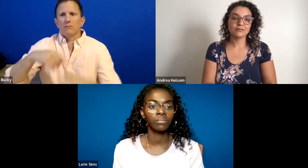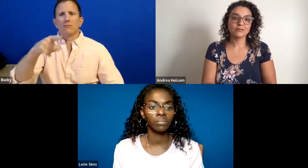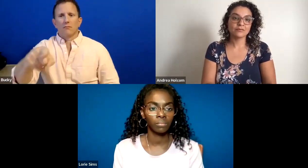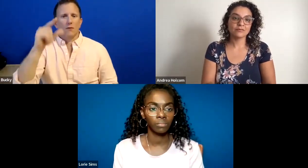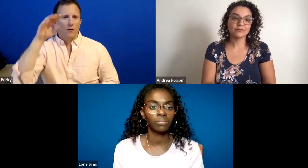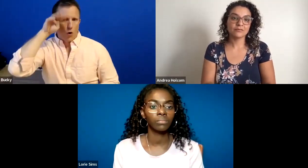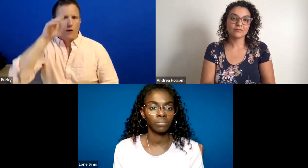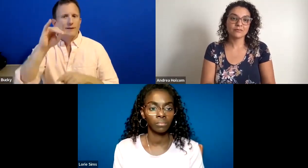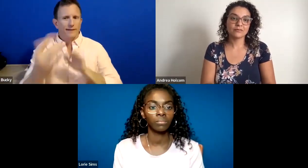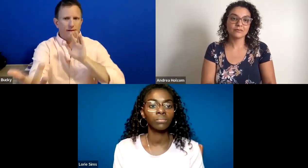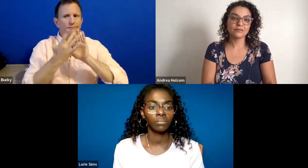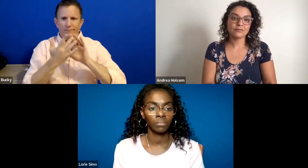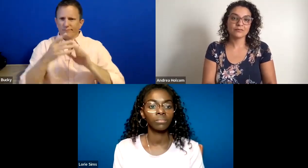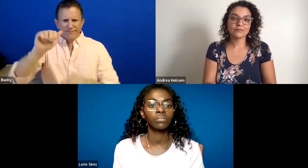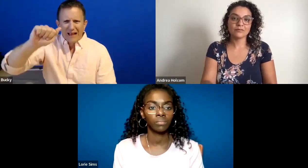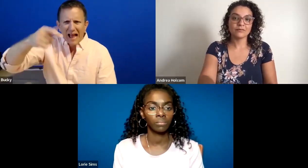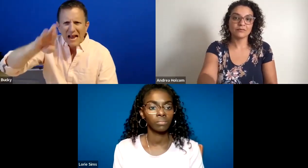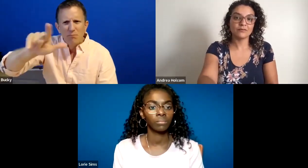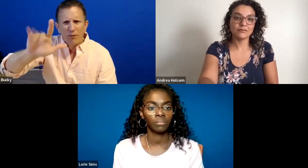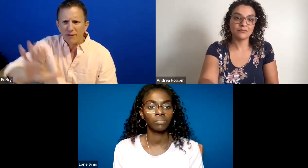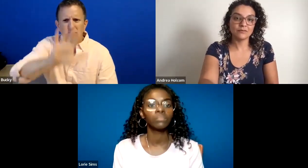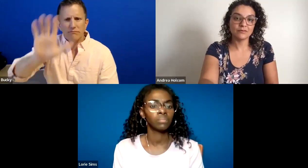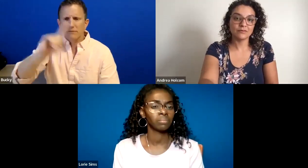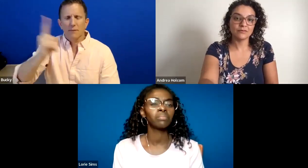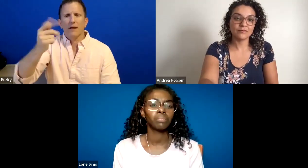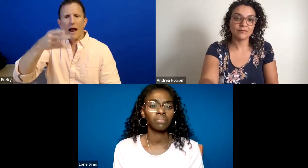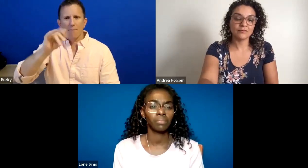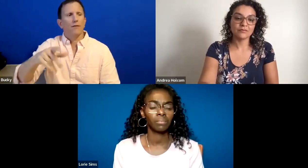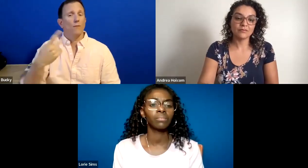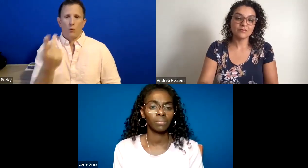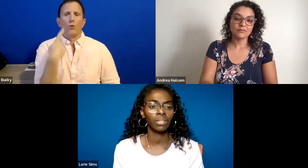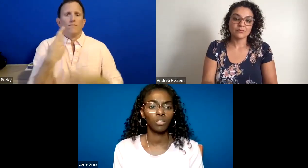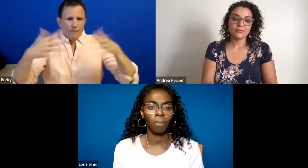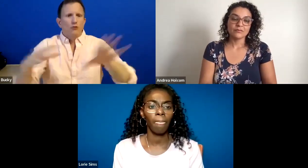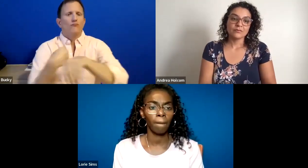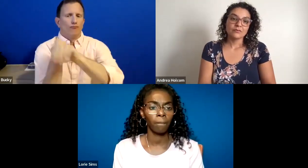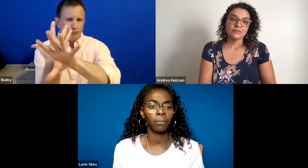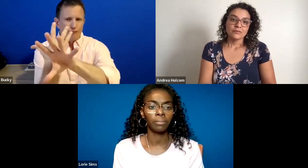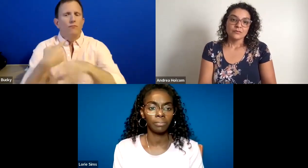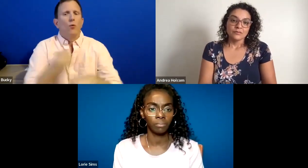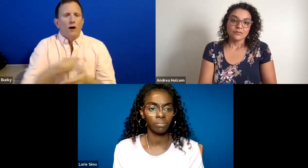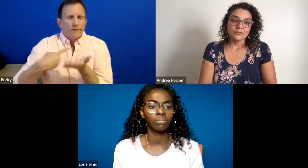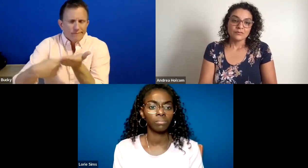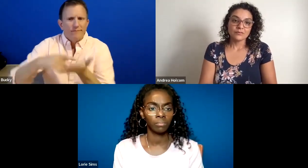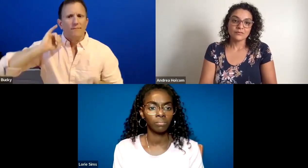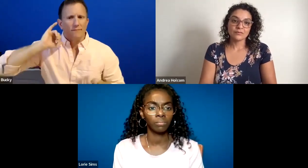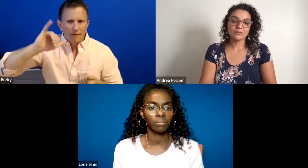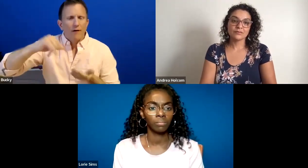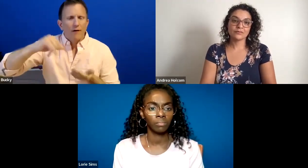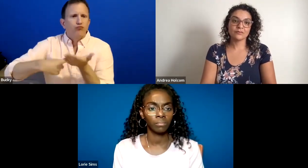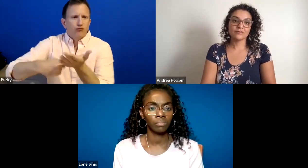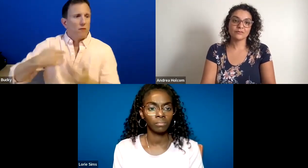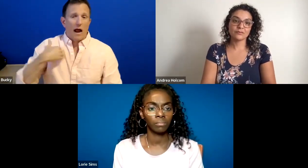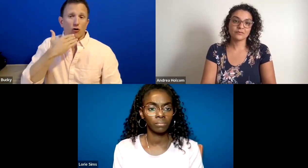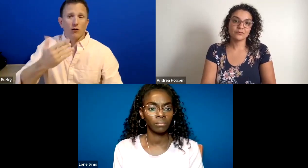of the aftermath? So my answer to that is we actually did have a discussion. Lorie did reach out to us, I think sometime in April. We did